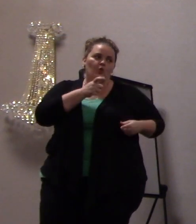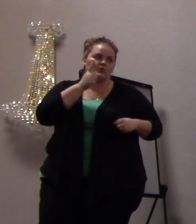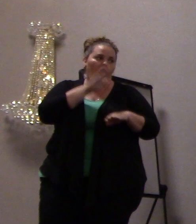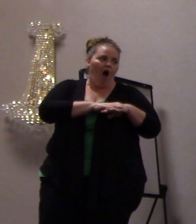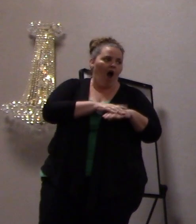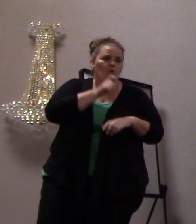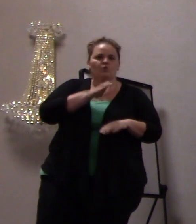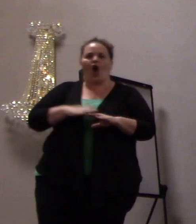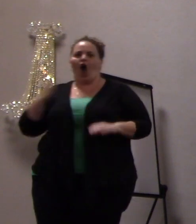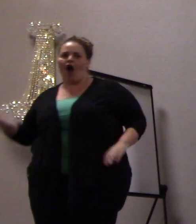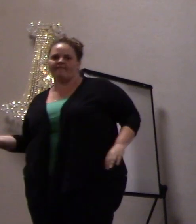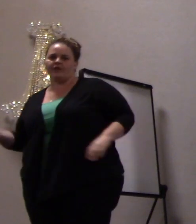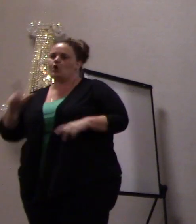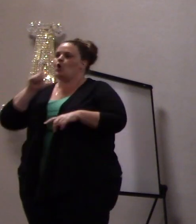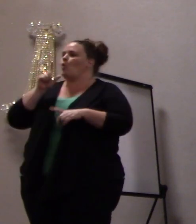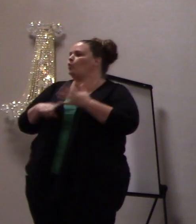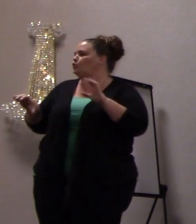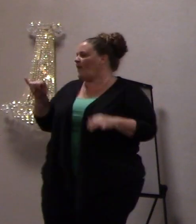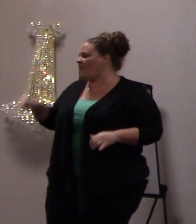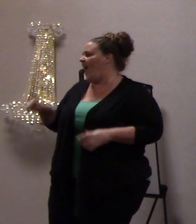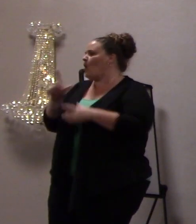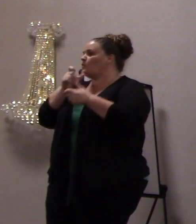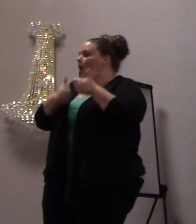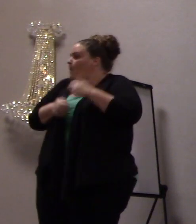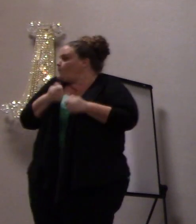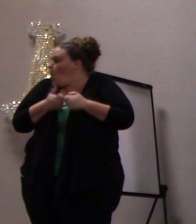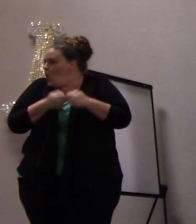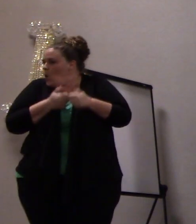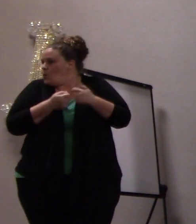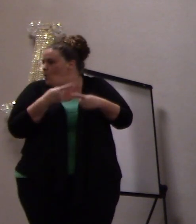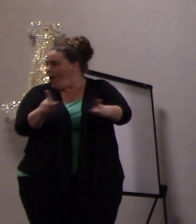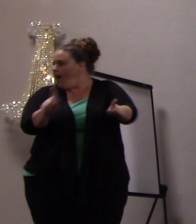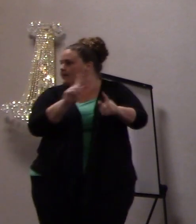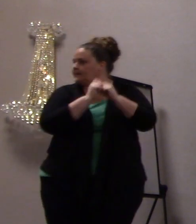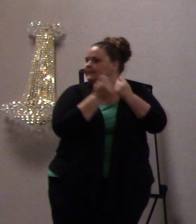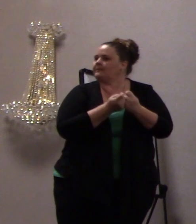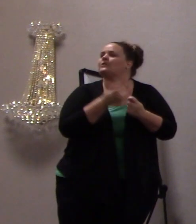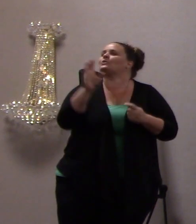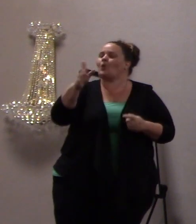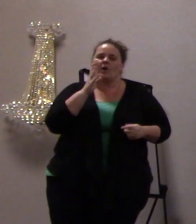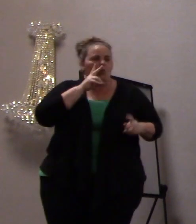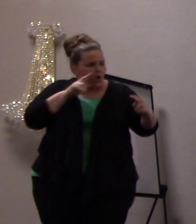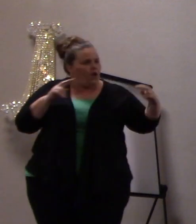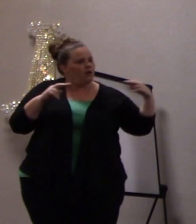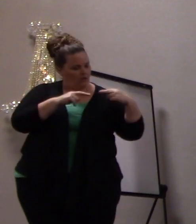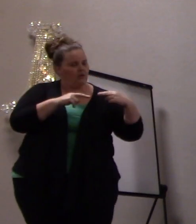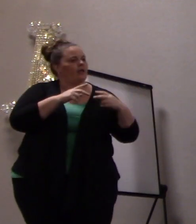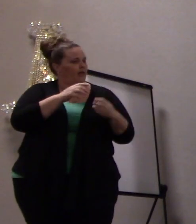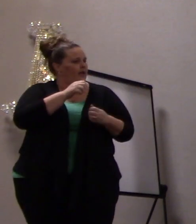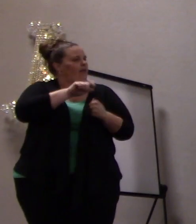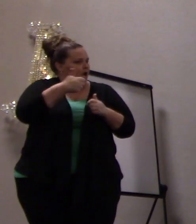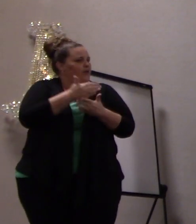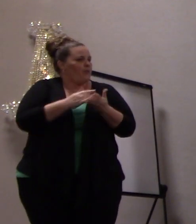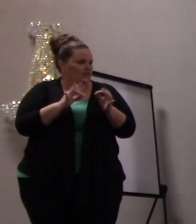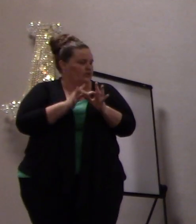and who's off and who's doing what and who's on their phone while. And so we're going to take a look at some of the other parts of